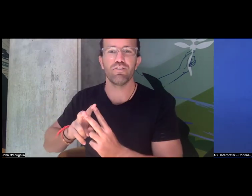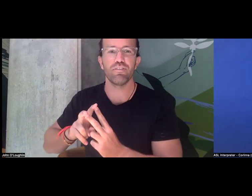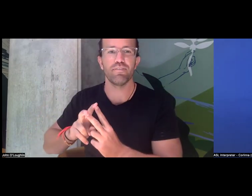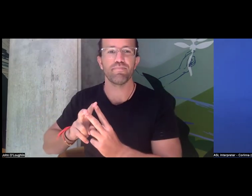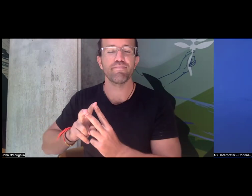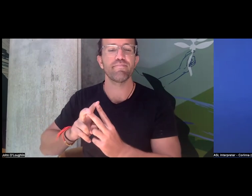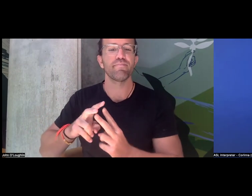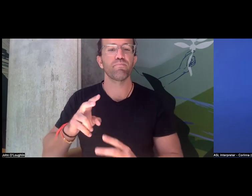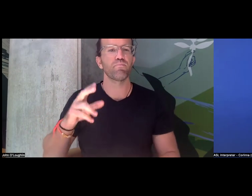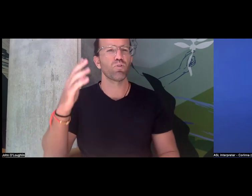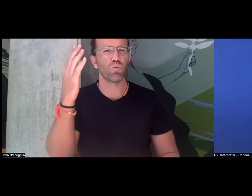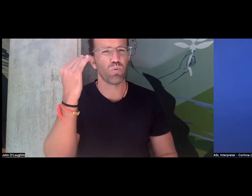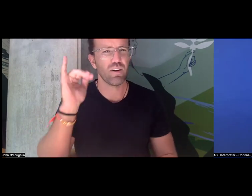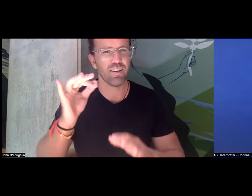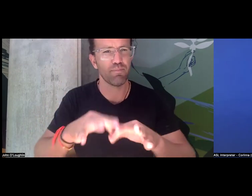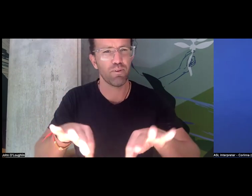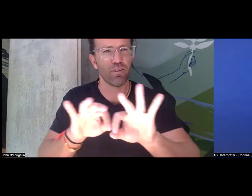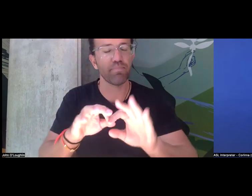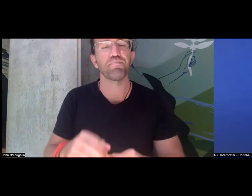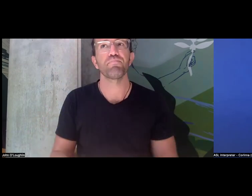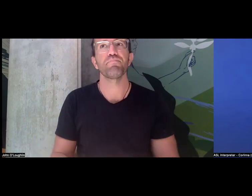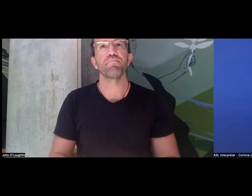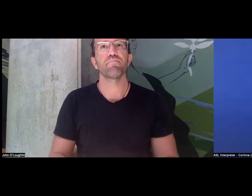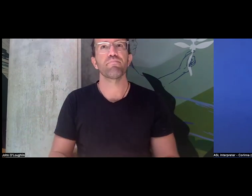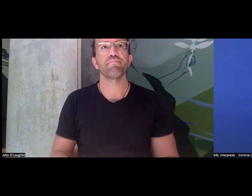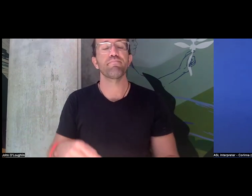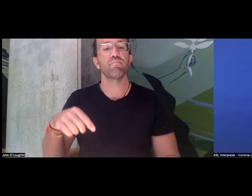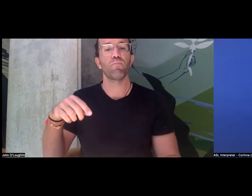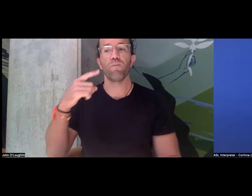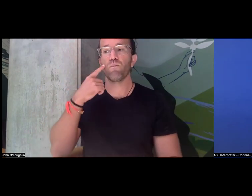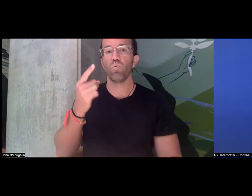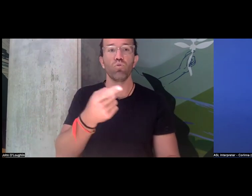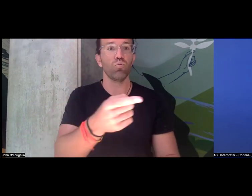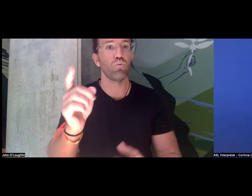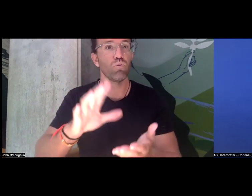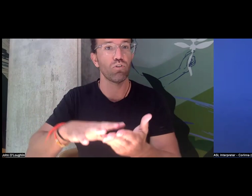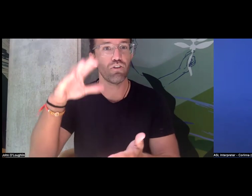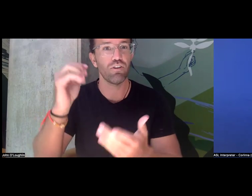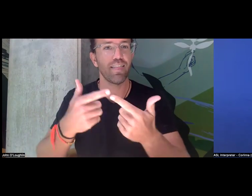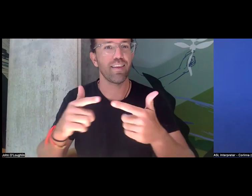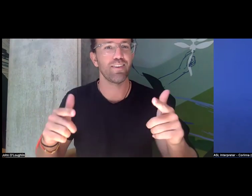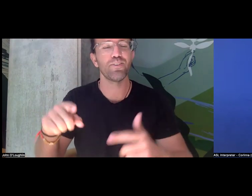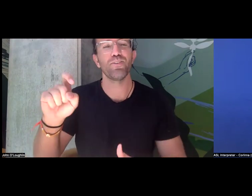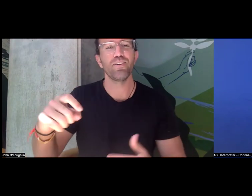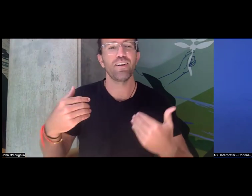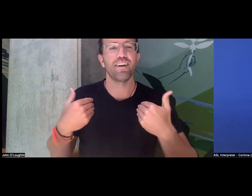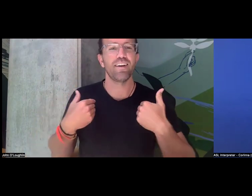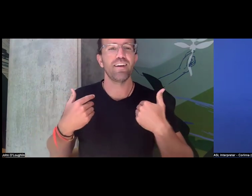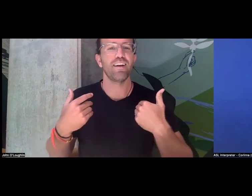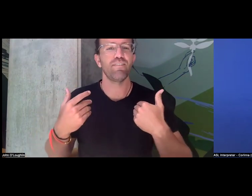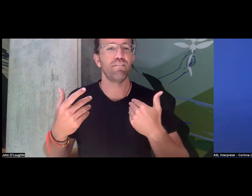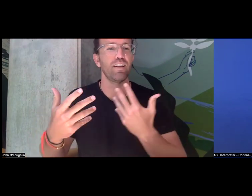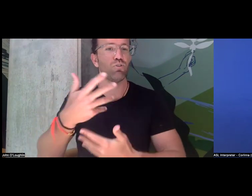require you to do your assignments in pairs. And the reason why that is important is because I want you all